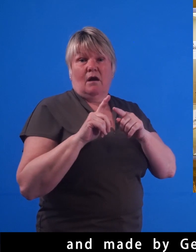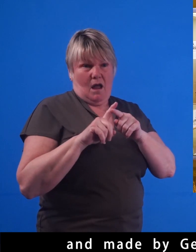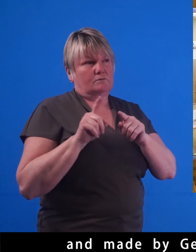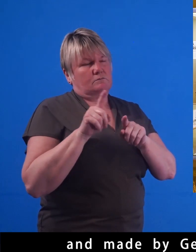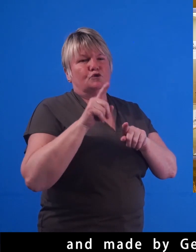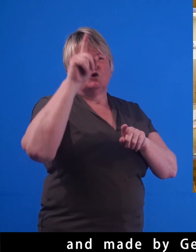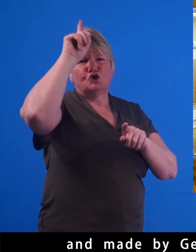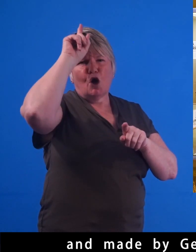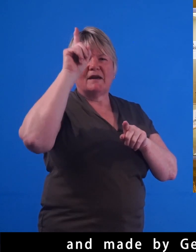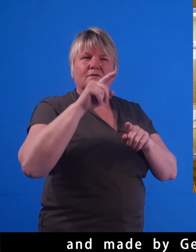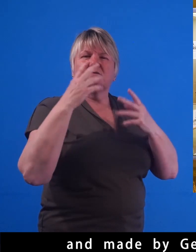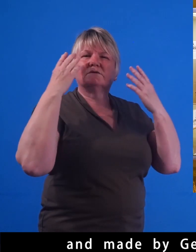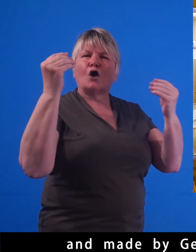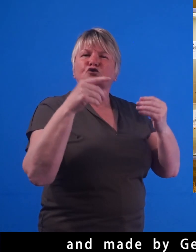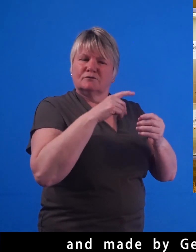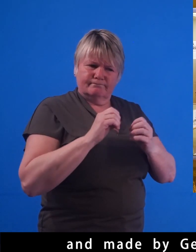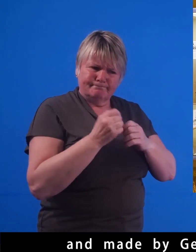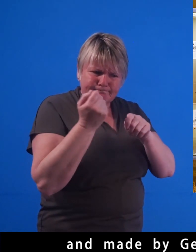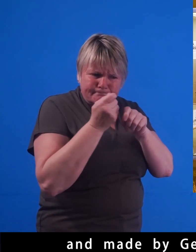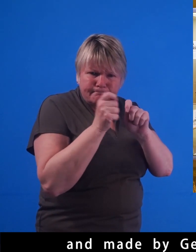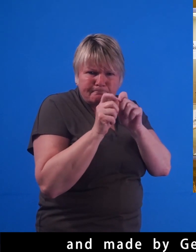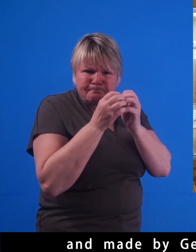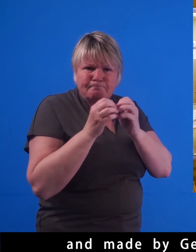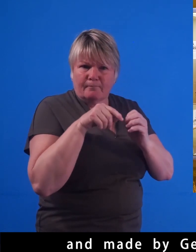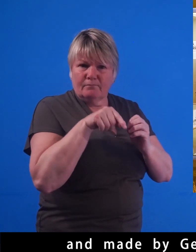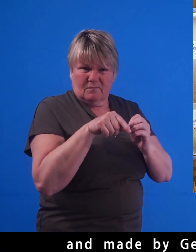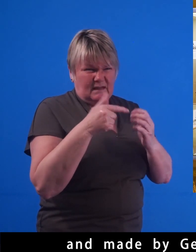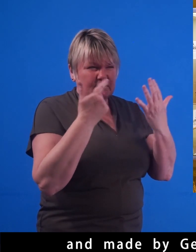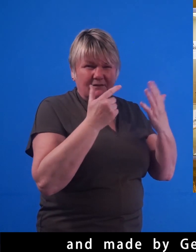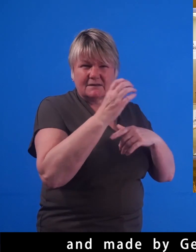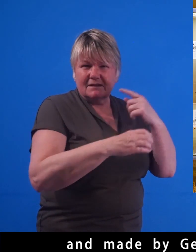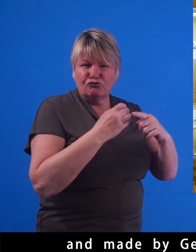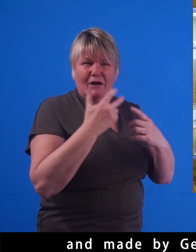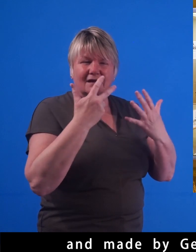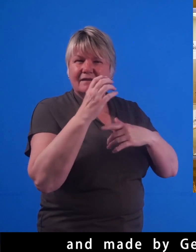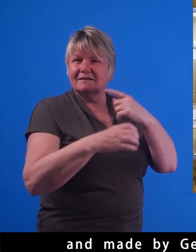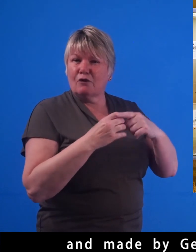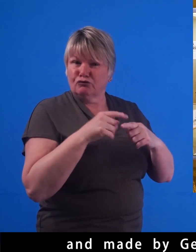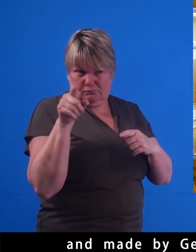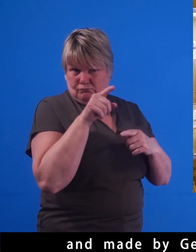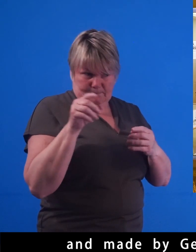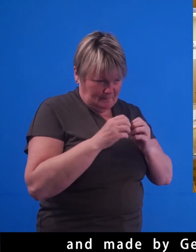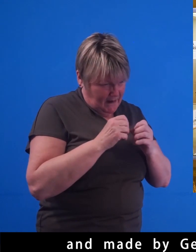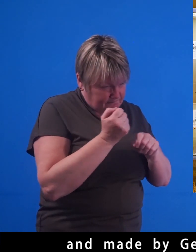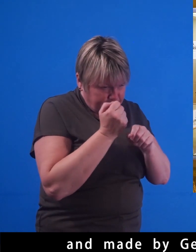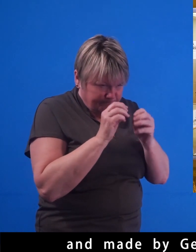made by German and Dutch craftsmen in the 17th and 18th centuries.